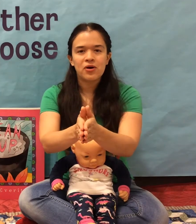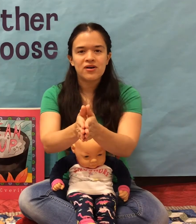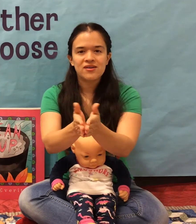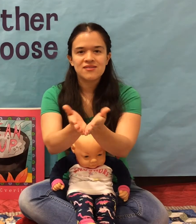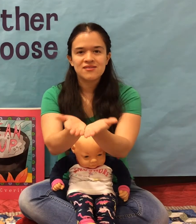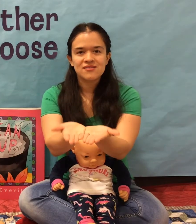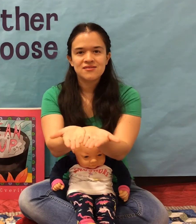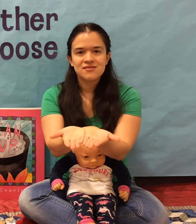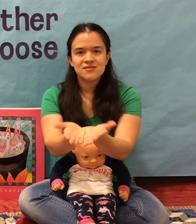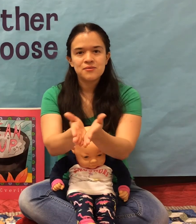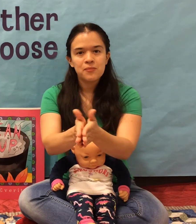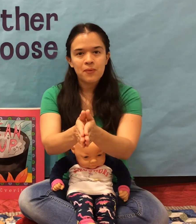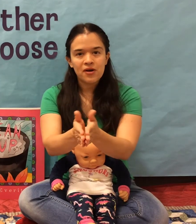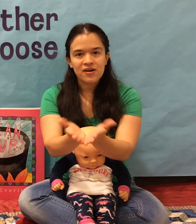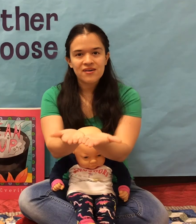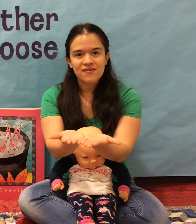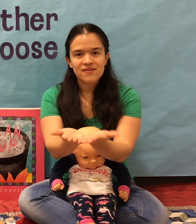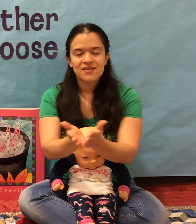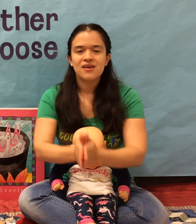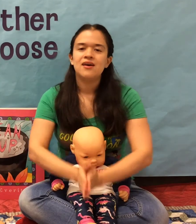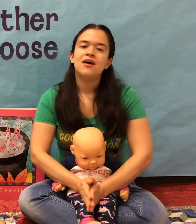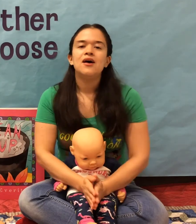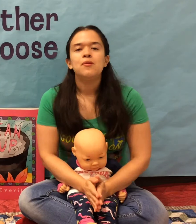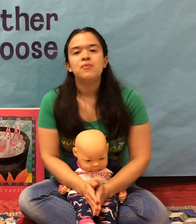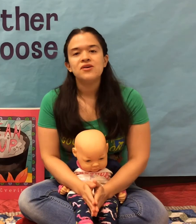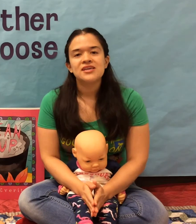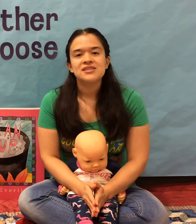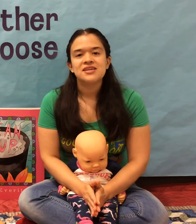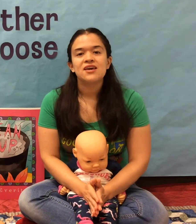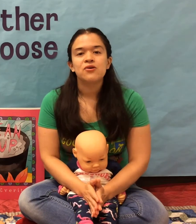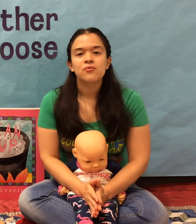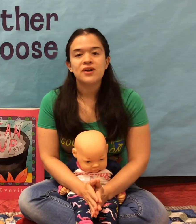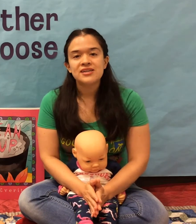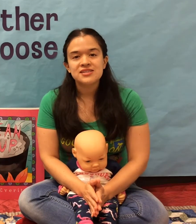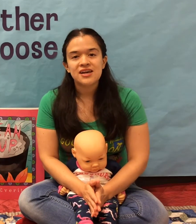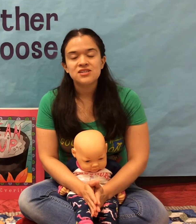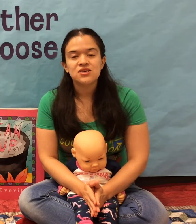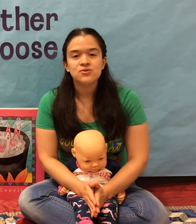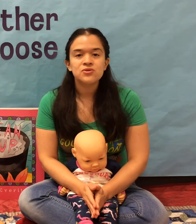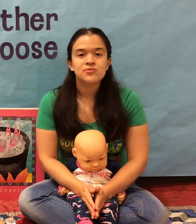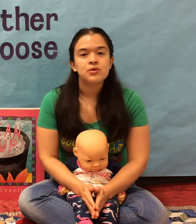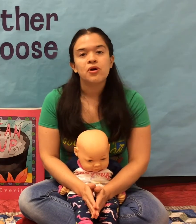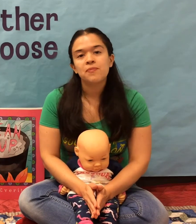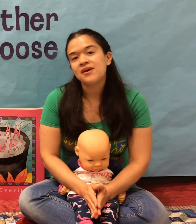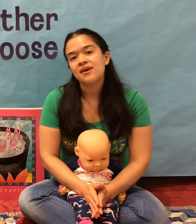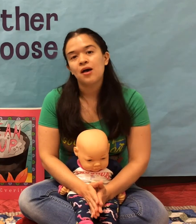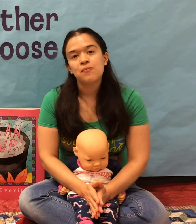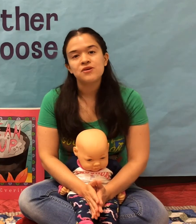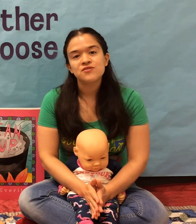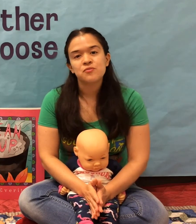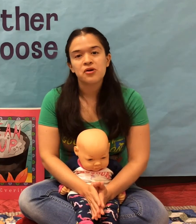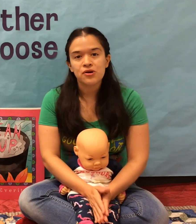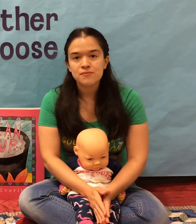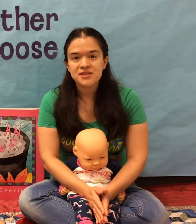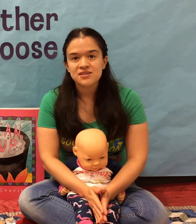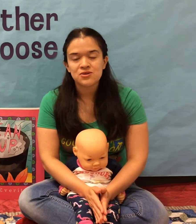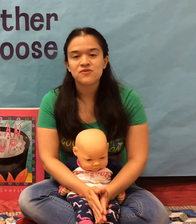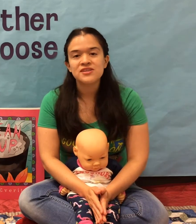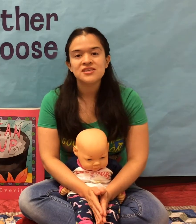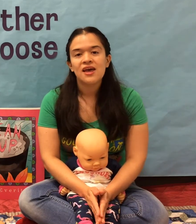book. Book. Book is a great sign to use when you are picking up books from our curbside service